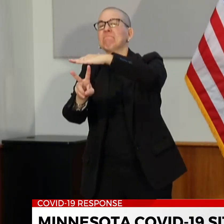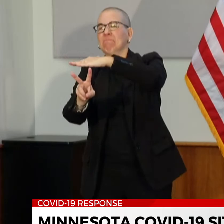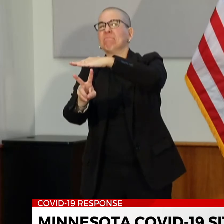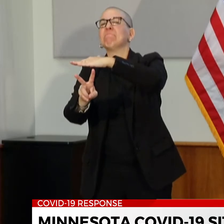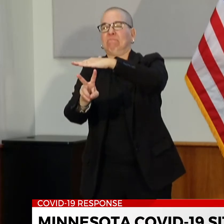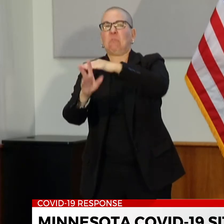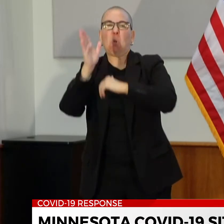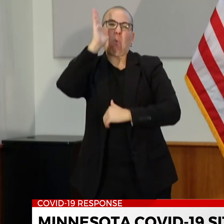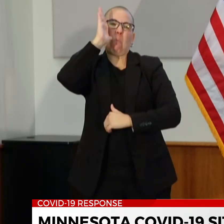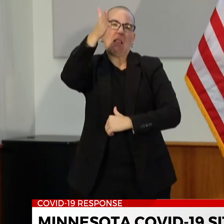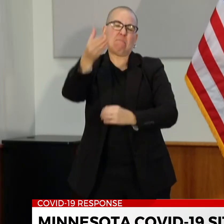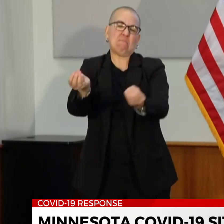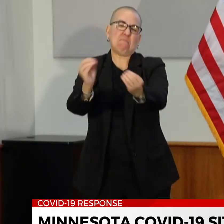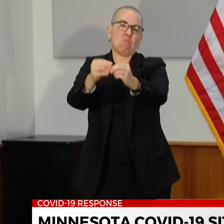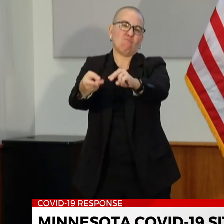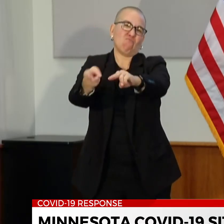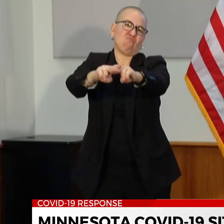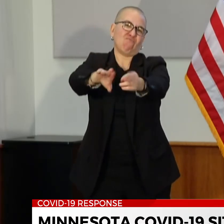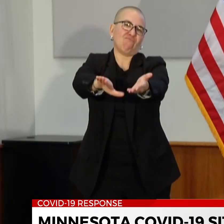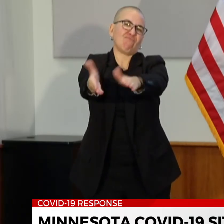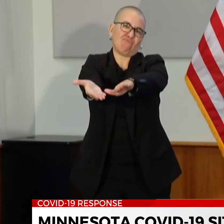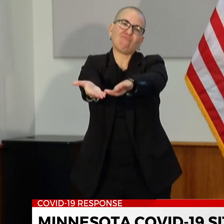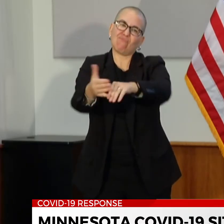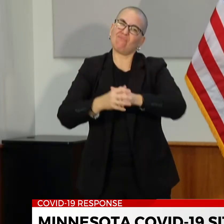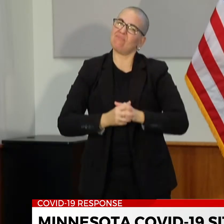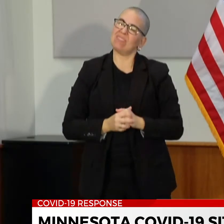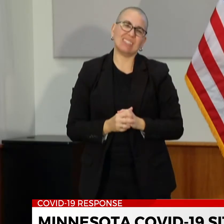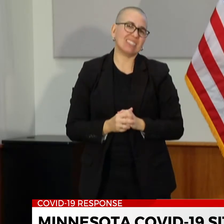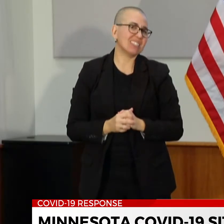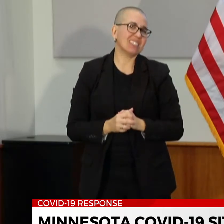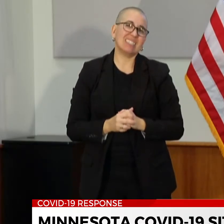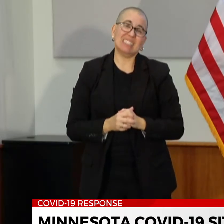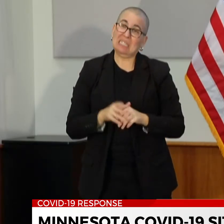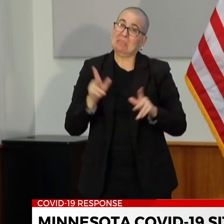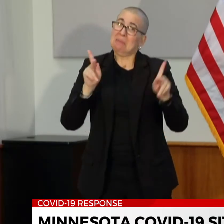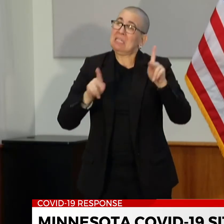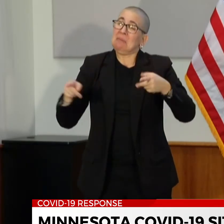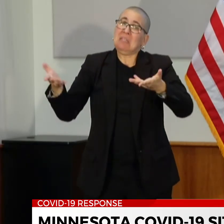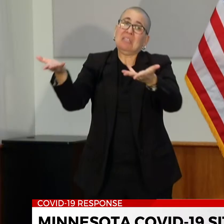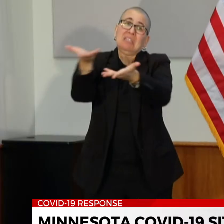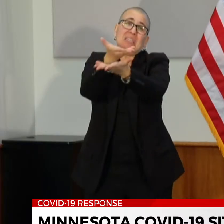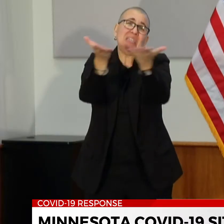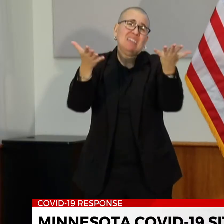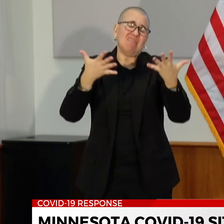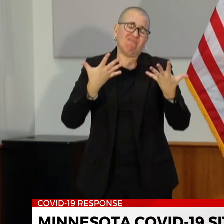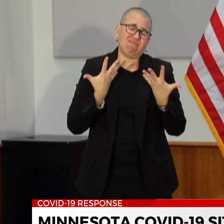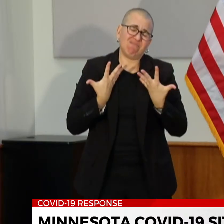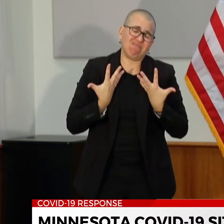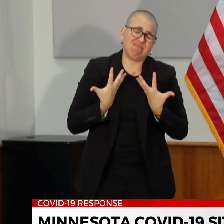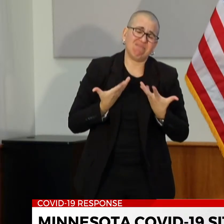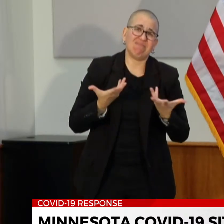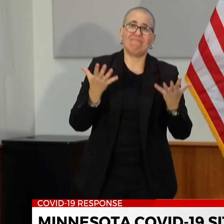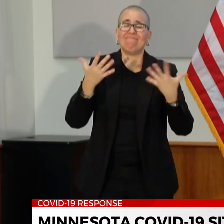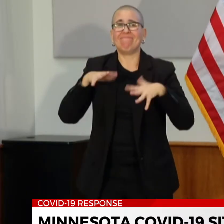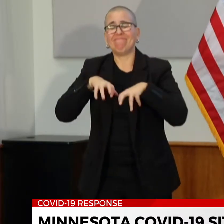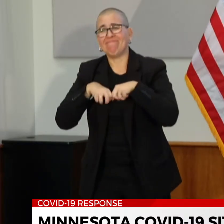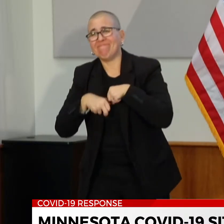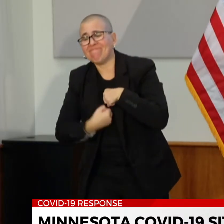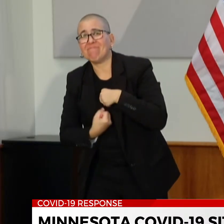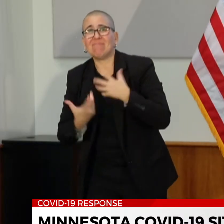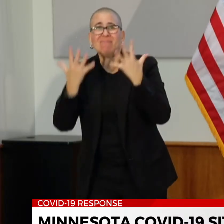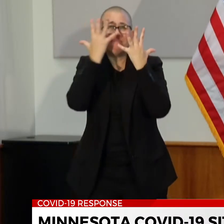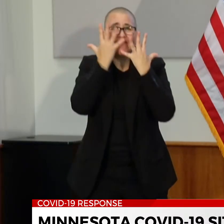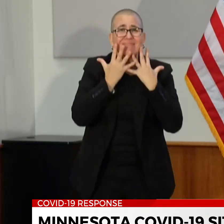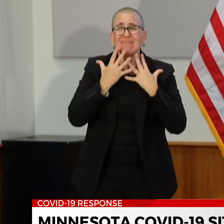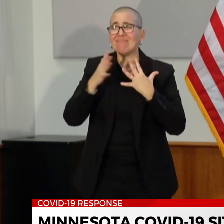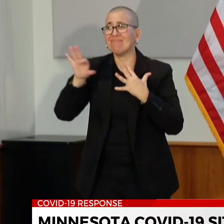Too many people have already lost a loved one through this pandemic, which is, again, why we're asking so much of our fellow Minnesotans right now, that